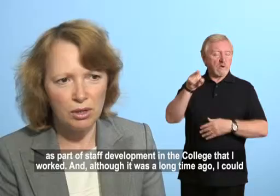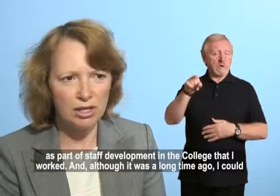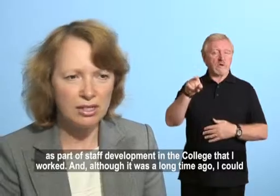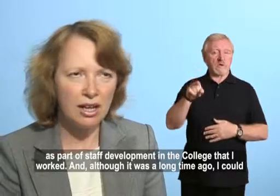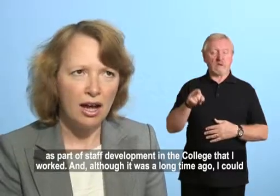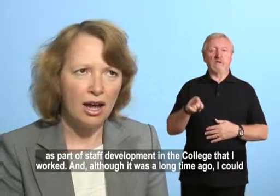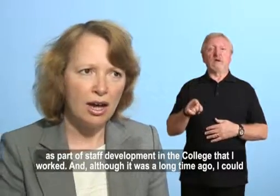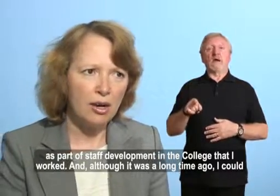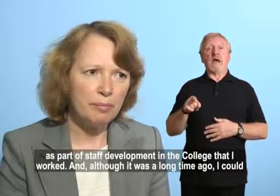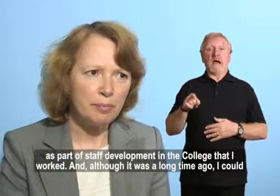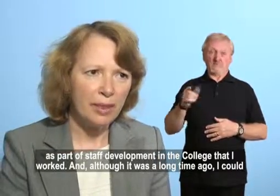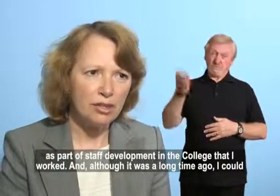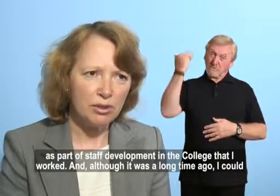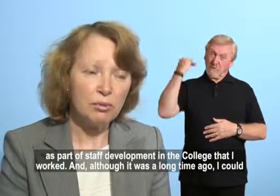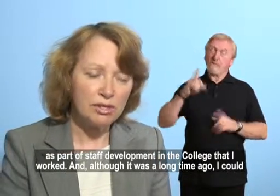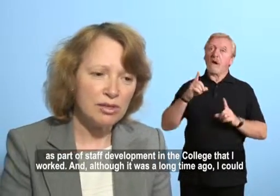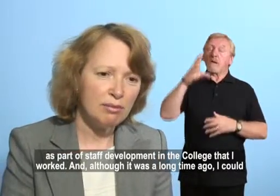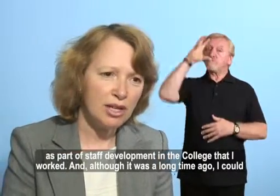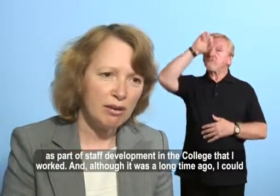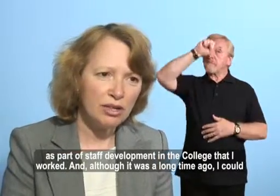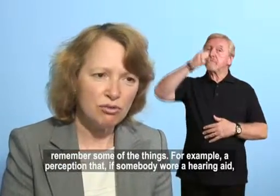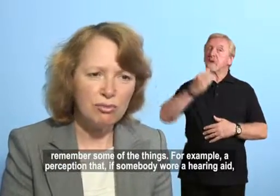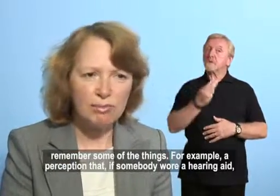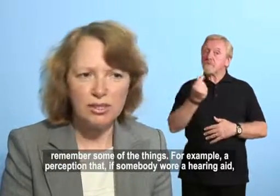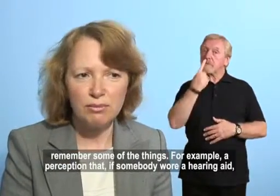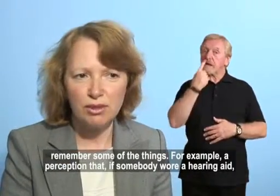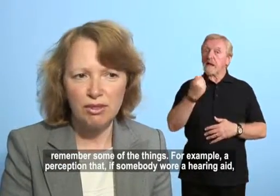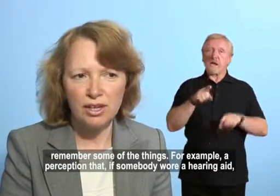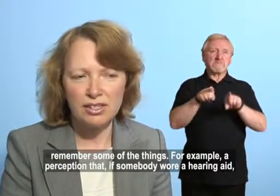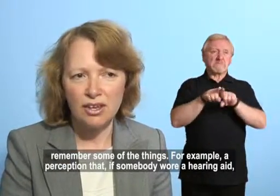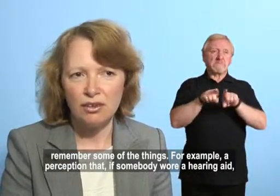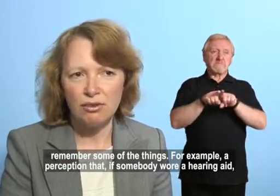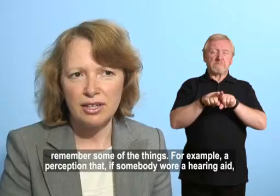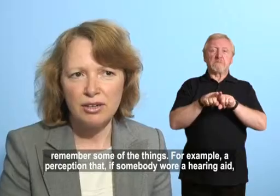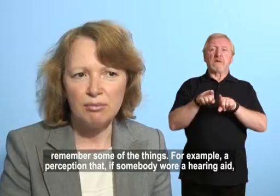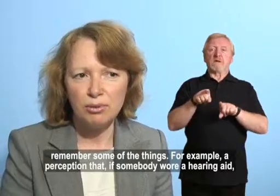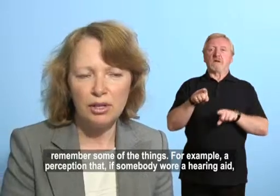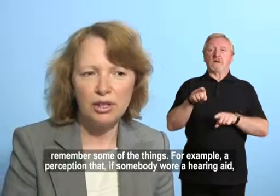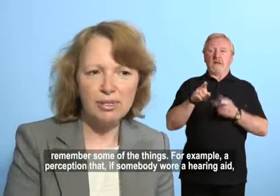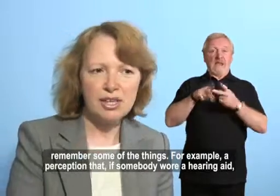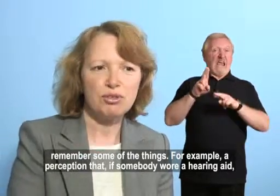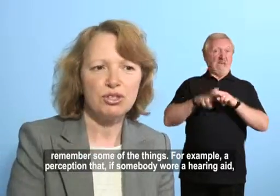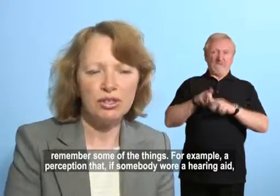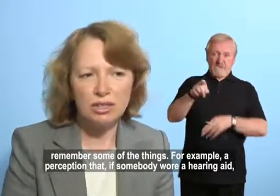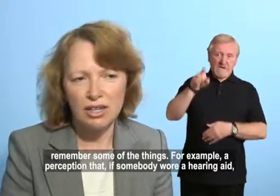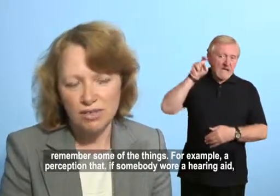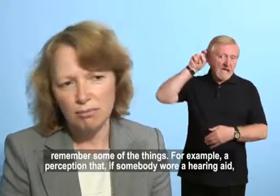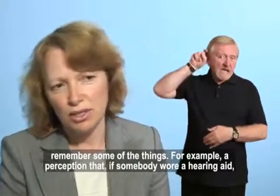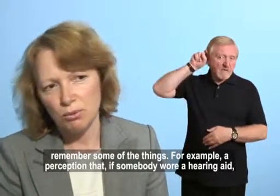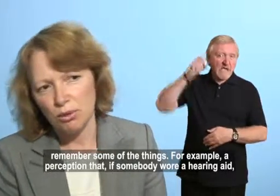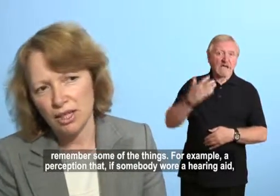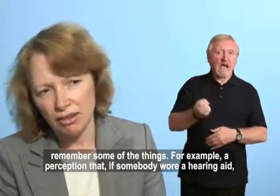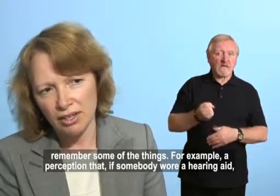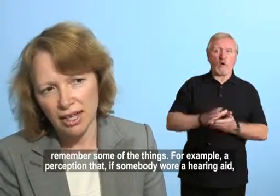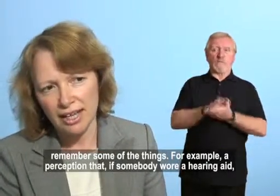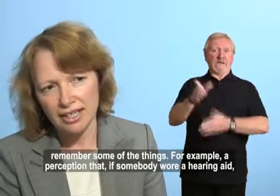that I worked. And although it was a long time ago, I could remember some of the things. For example, a perception that if